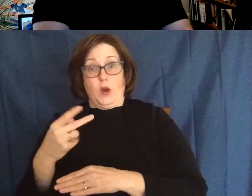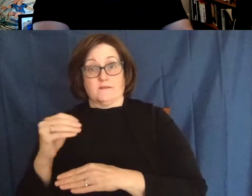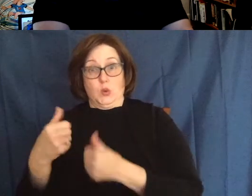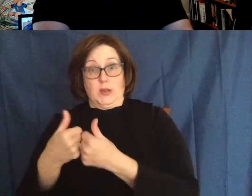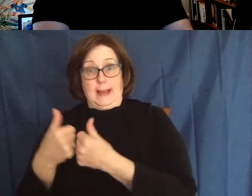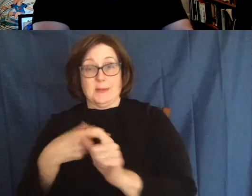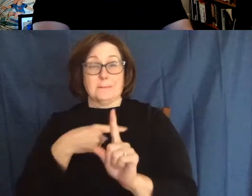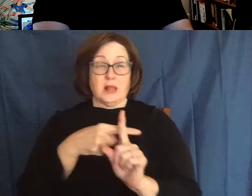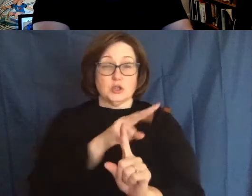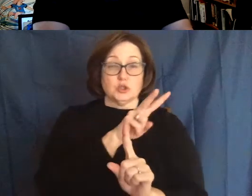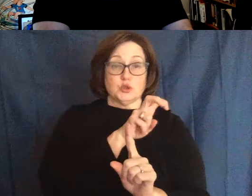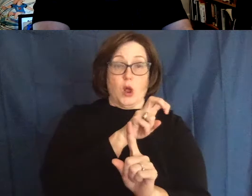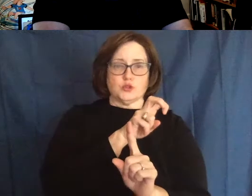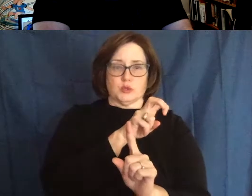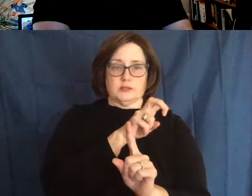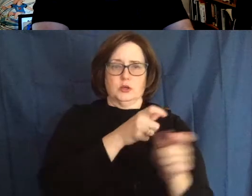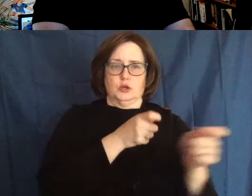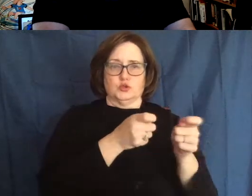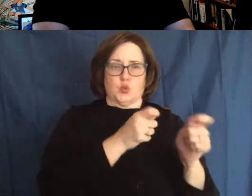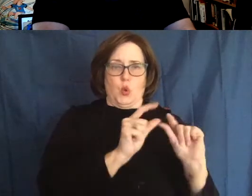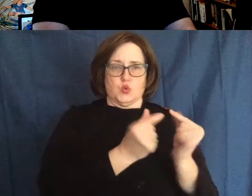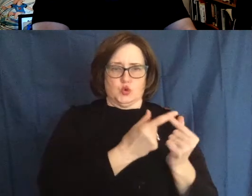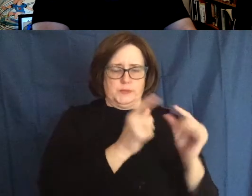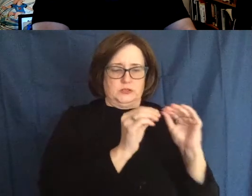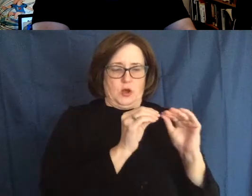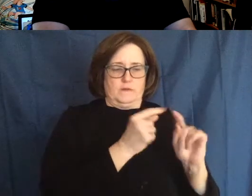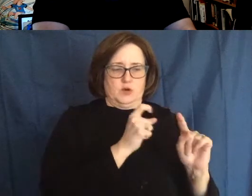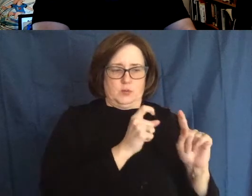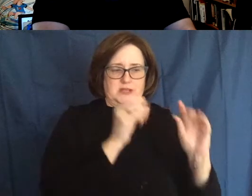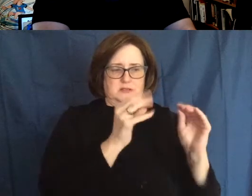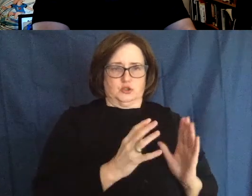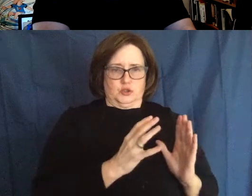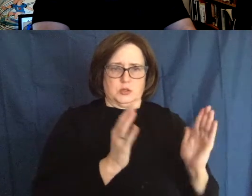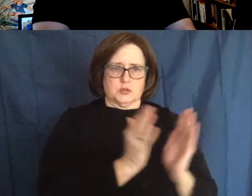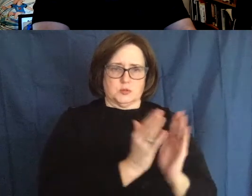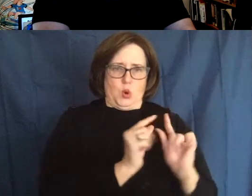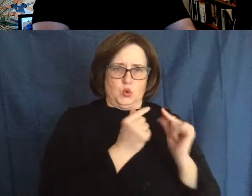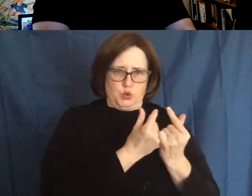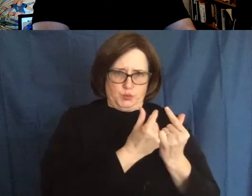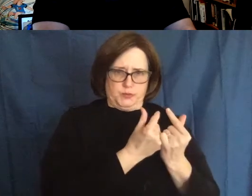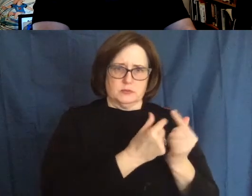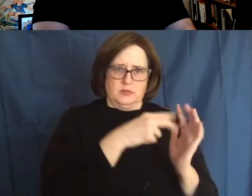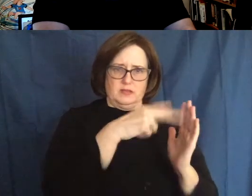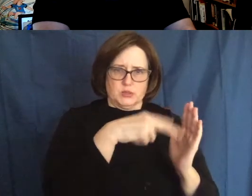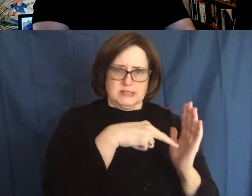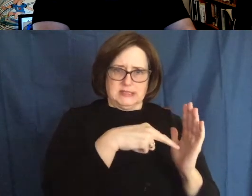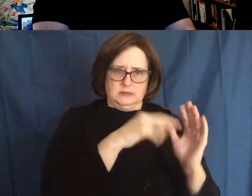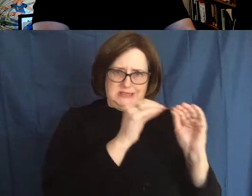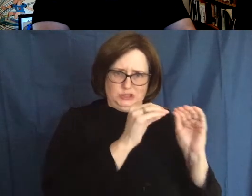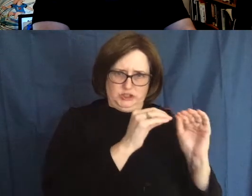taught by teachers in small group literacy activities. It found that children were